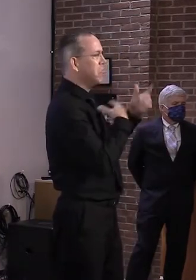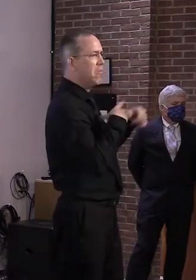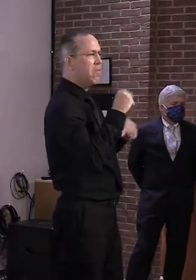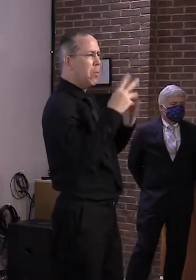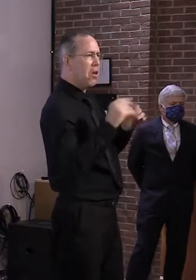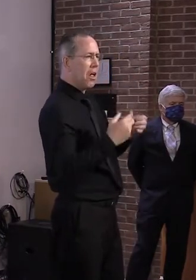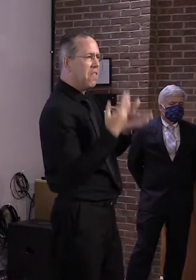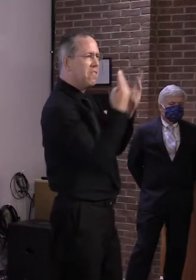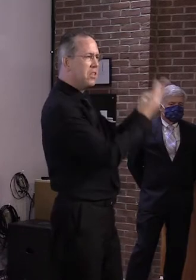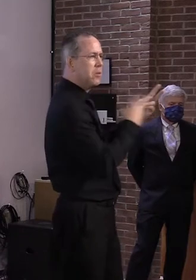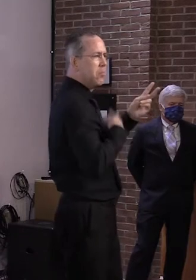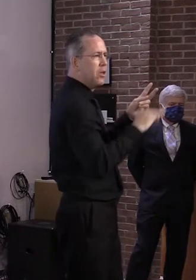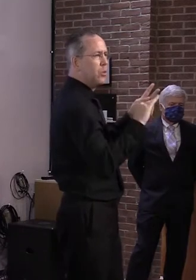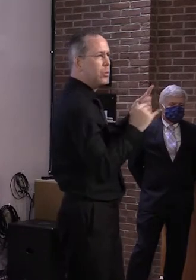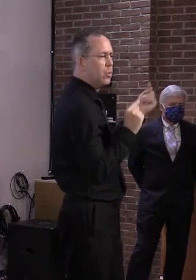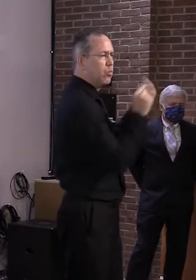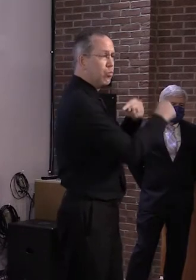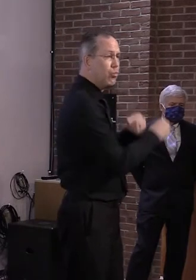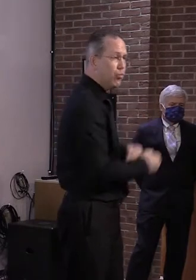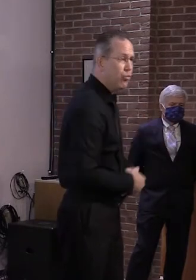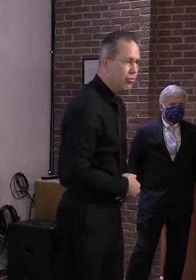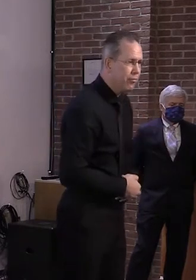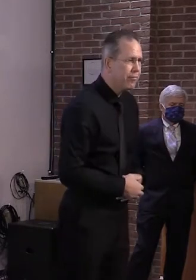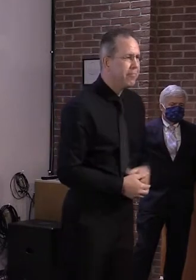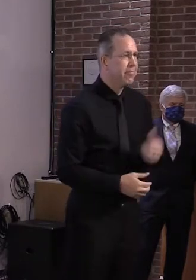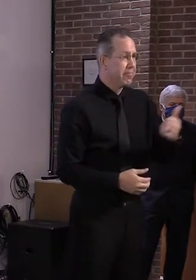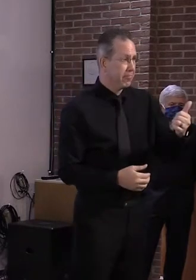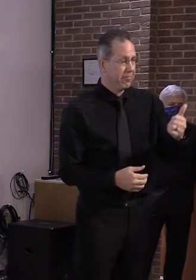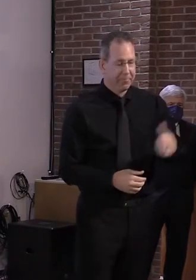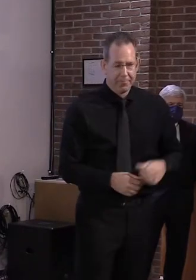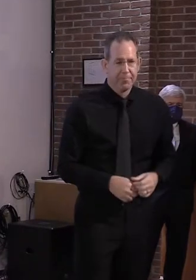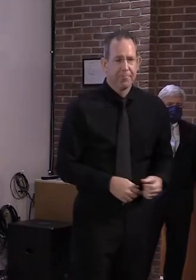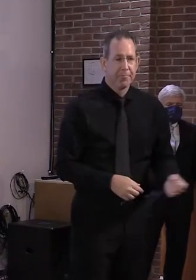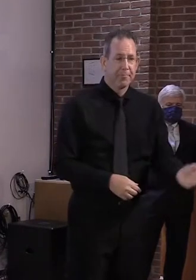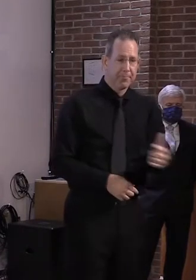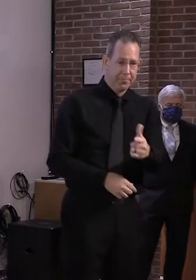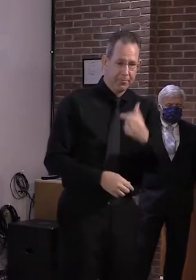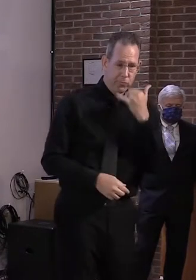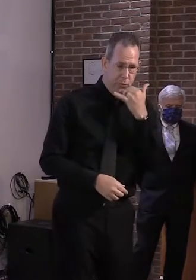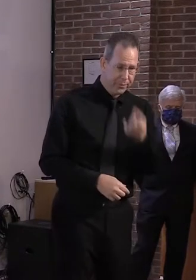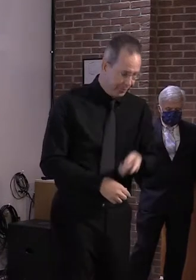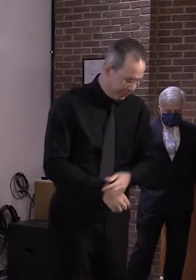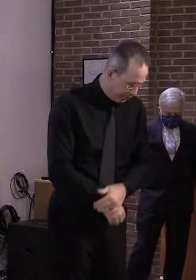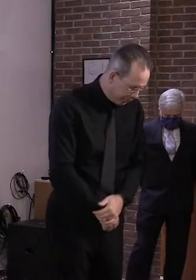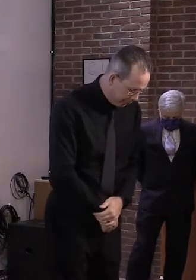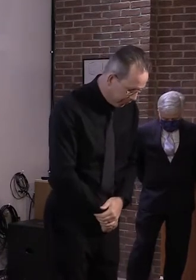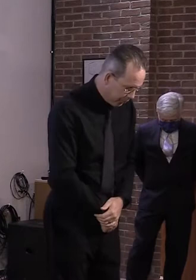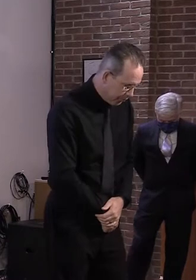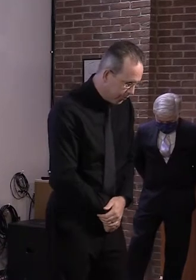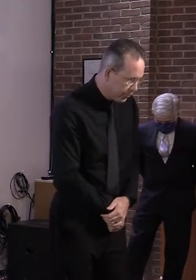All right, we'll go to the phone, starting with Ann Wallace Allen at BT Digger.